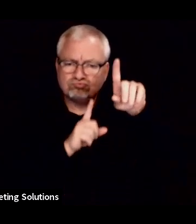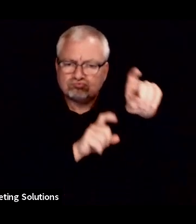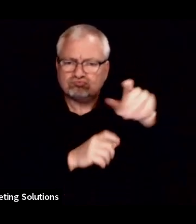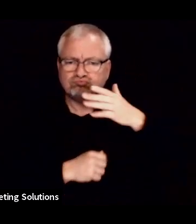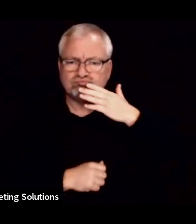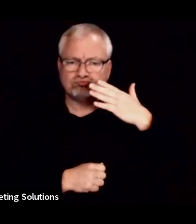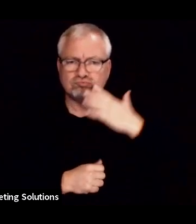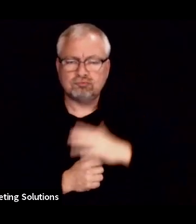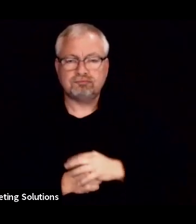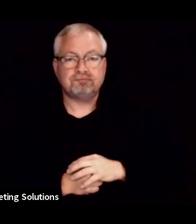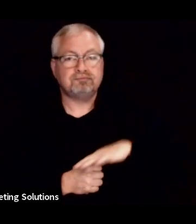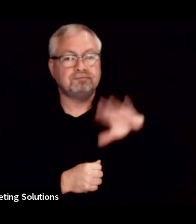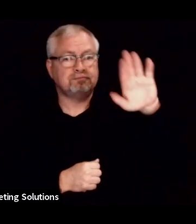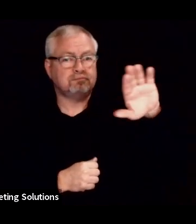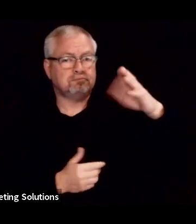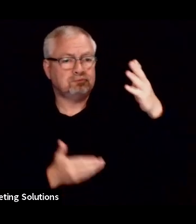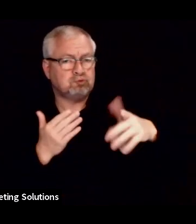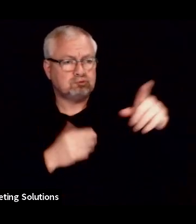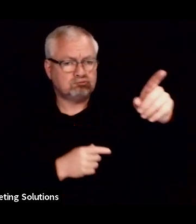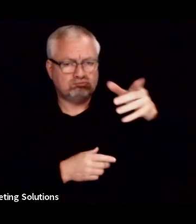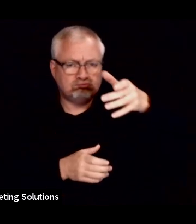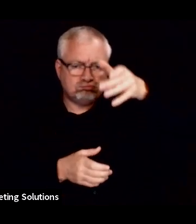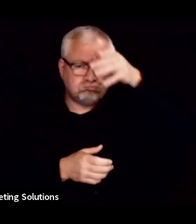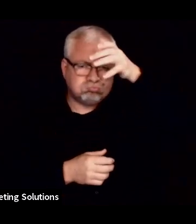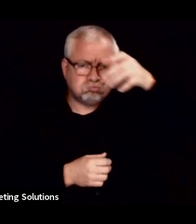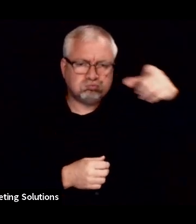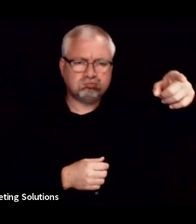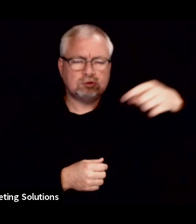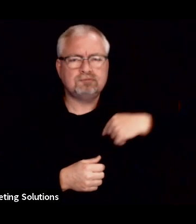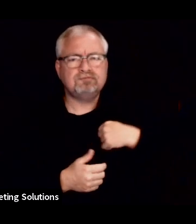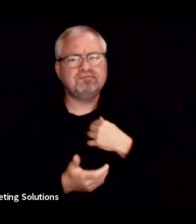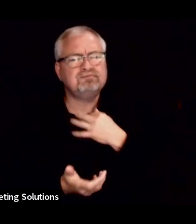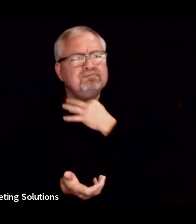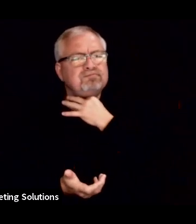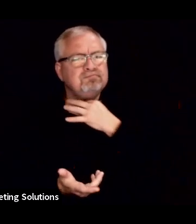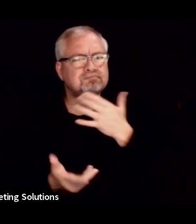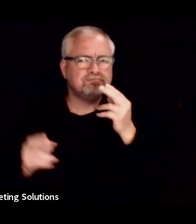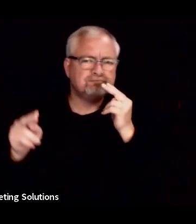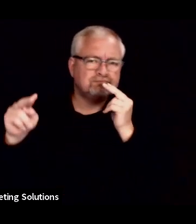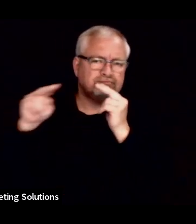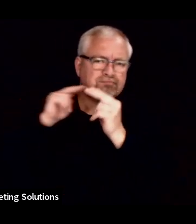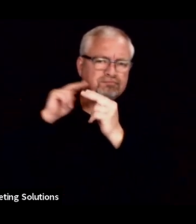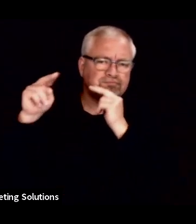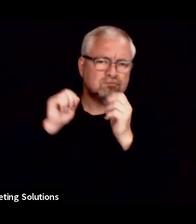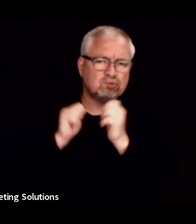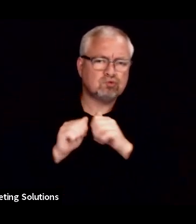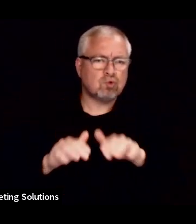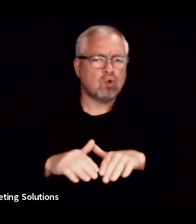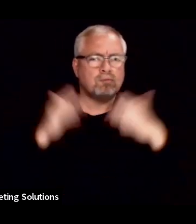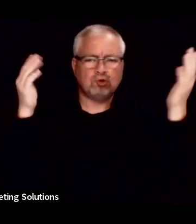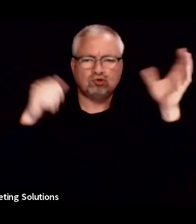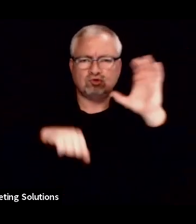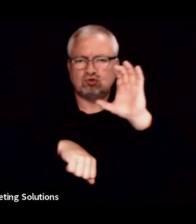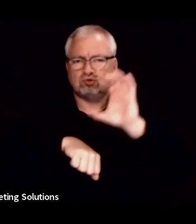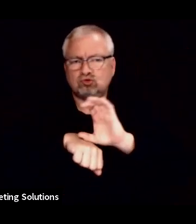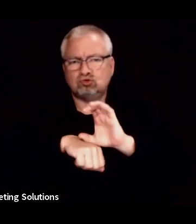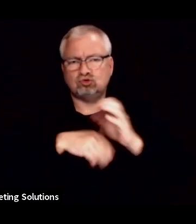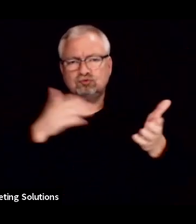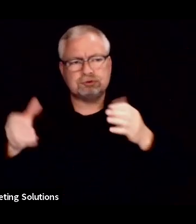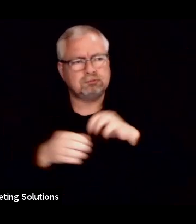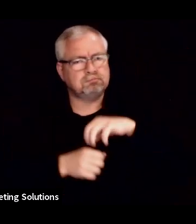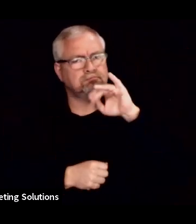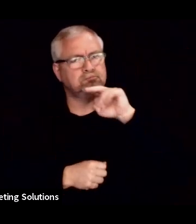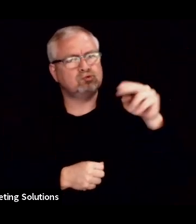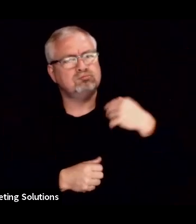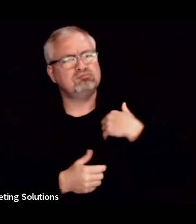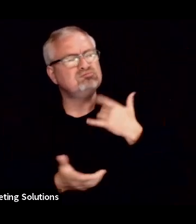need to ask you this one anyway. What's the status of negotiations as far as reopening church services in Minnesota? It looks as if the comment